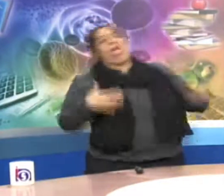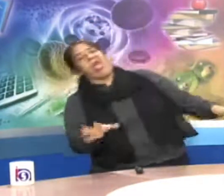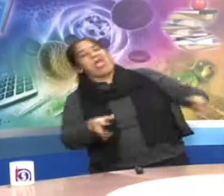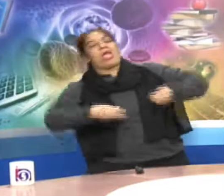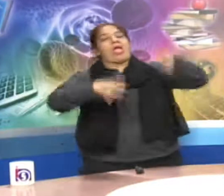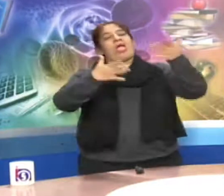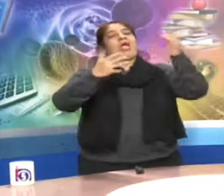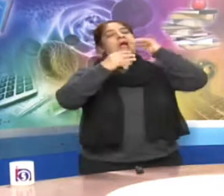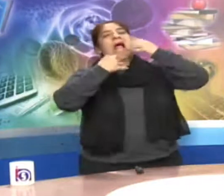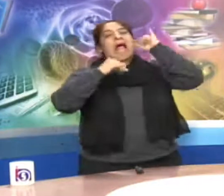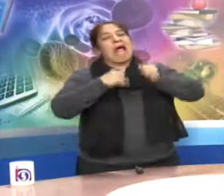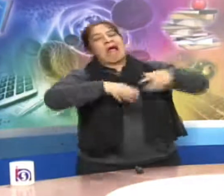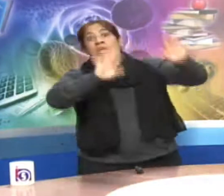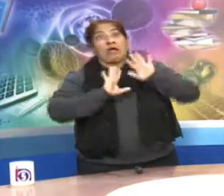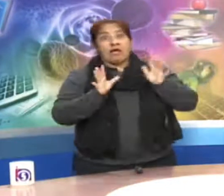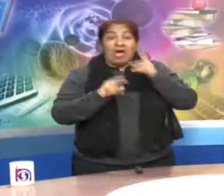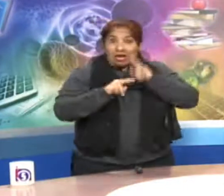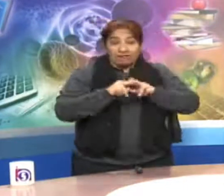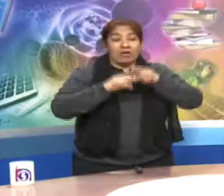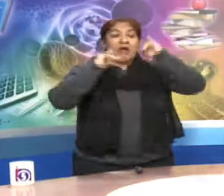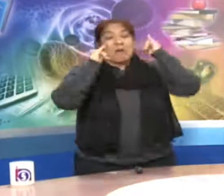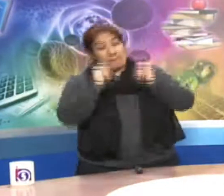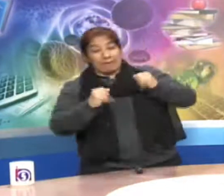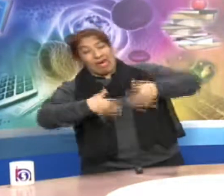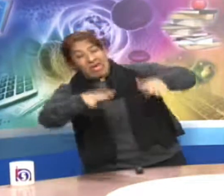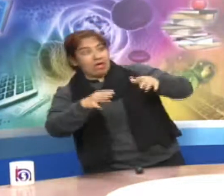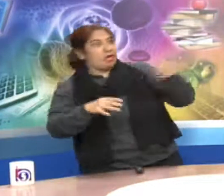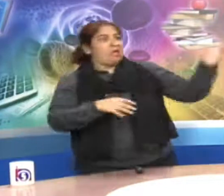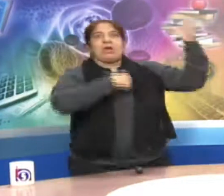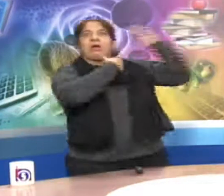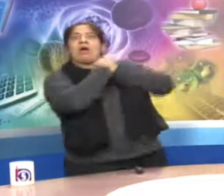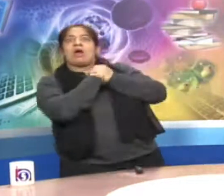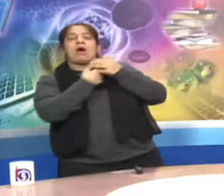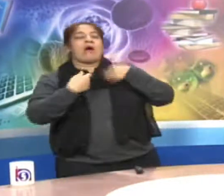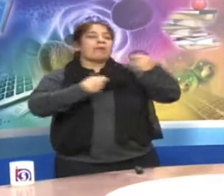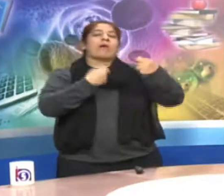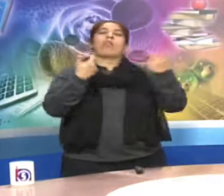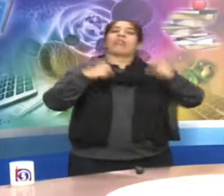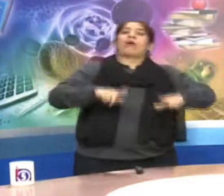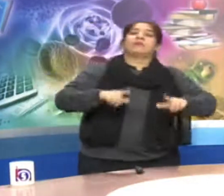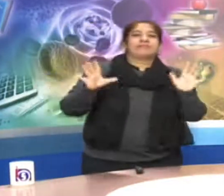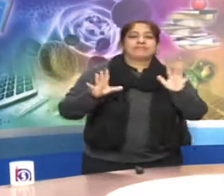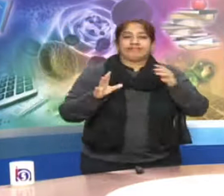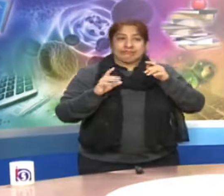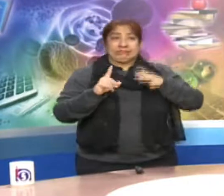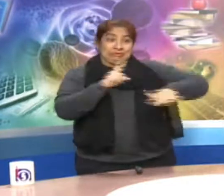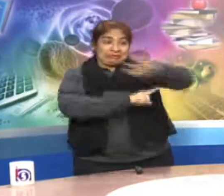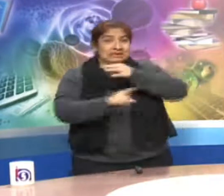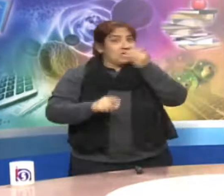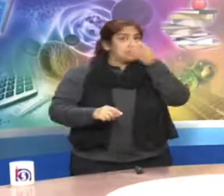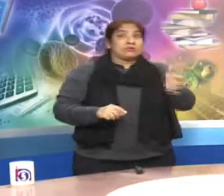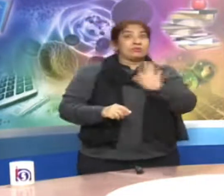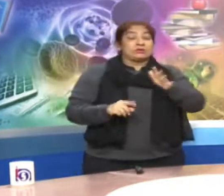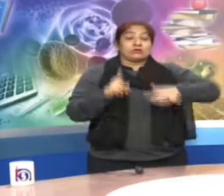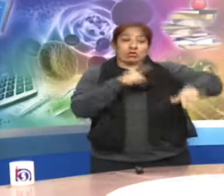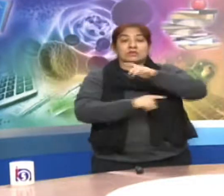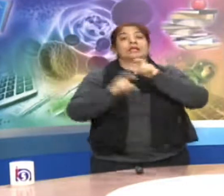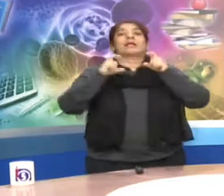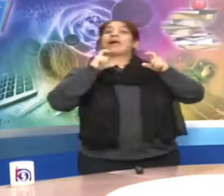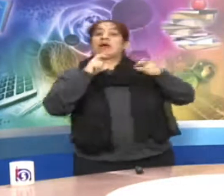of the brand to make and fulfill the needs of the customers so that they don't go in